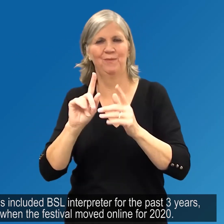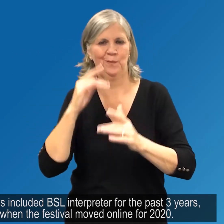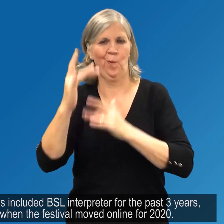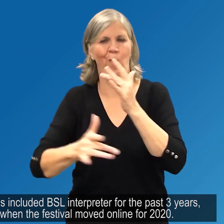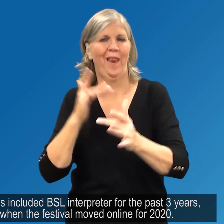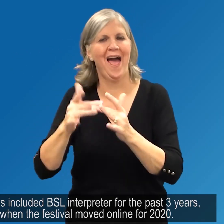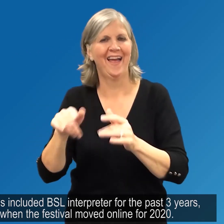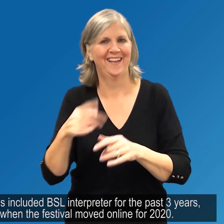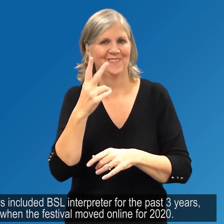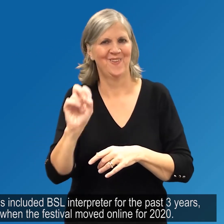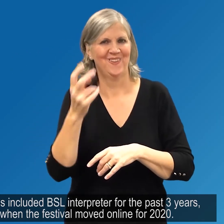2020.